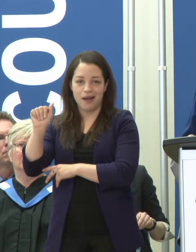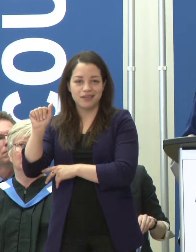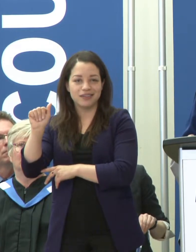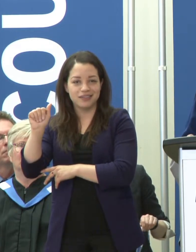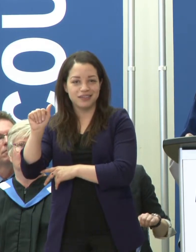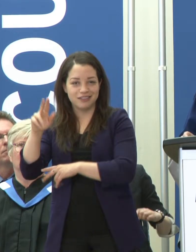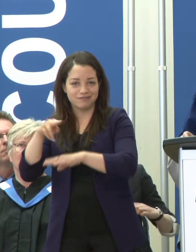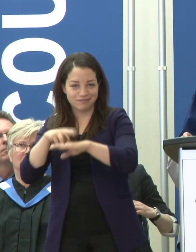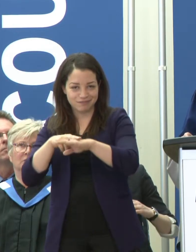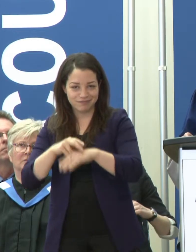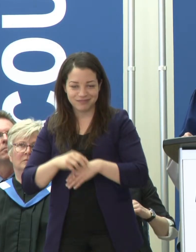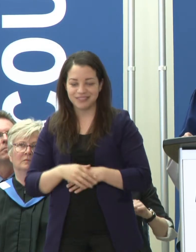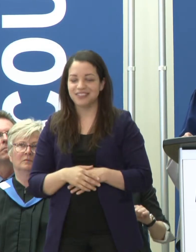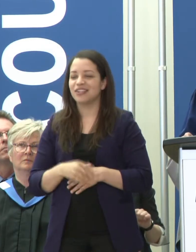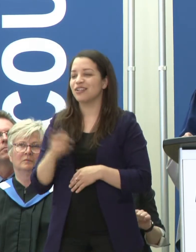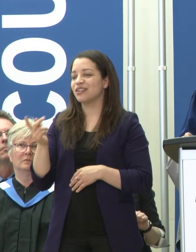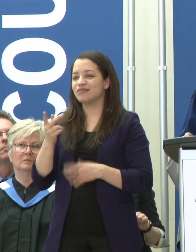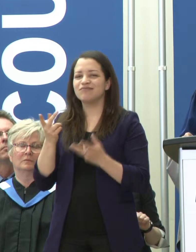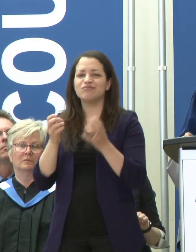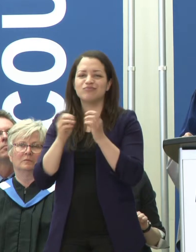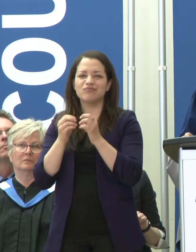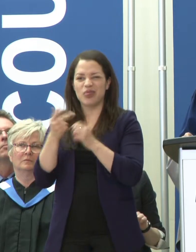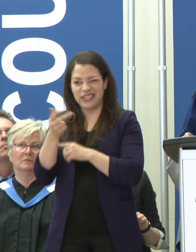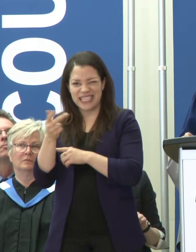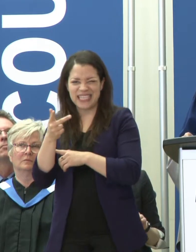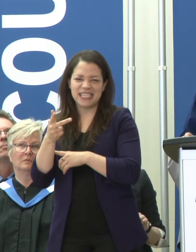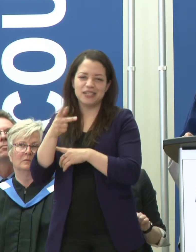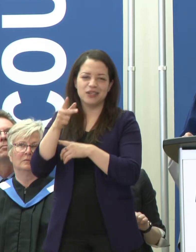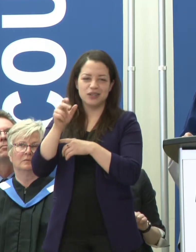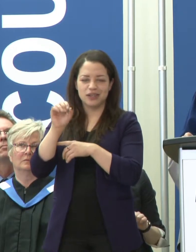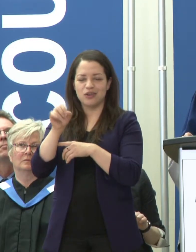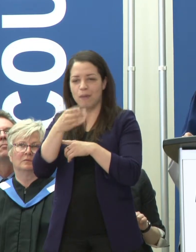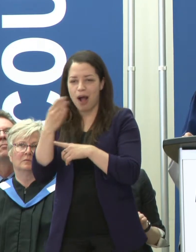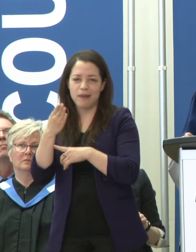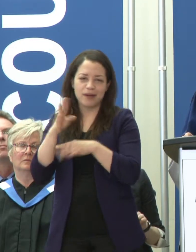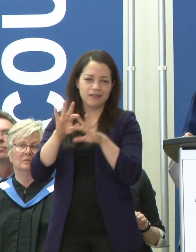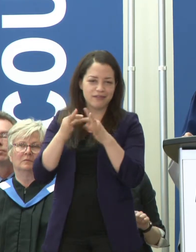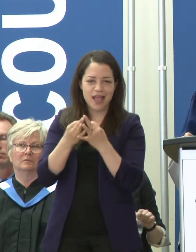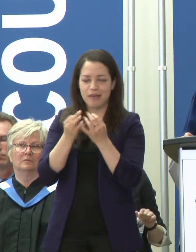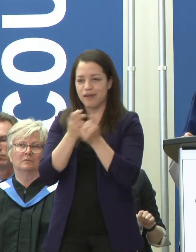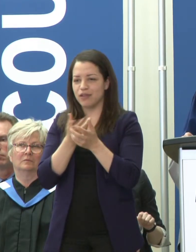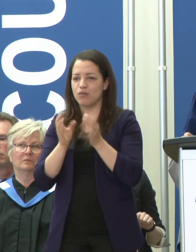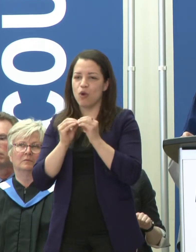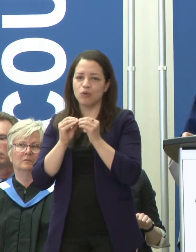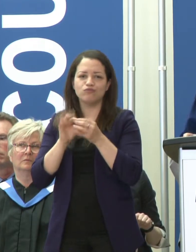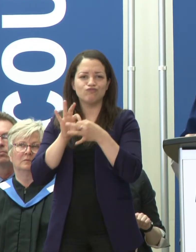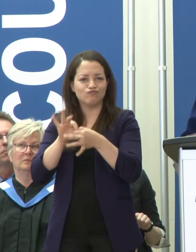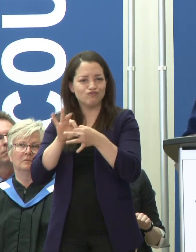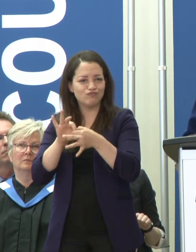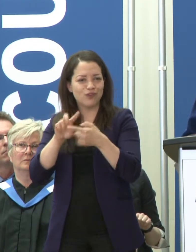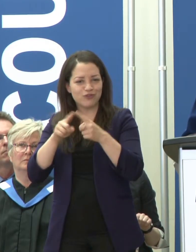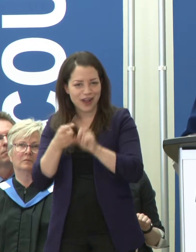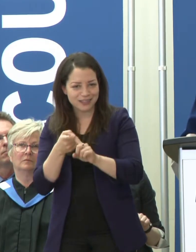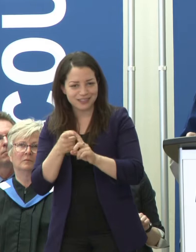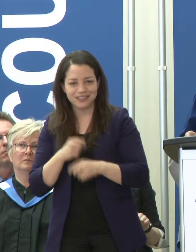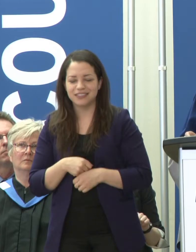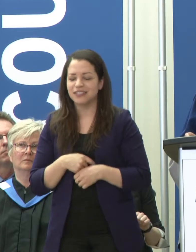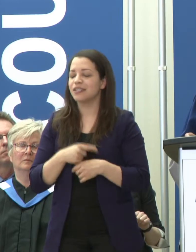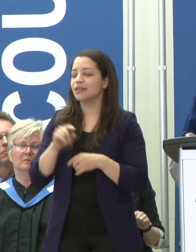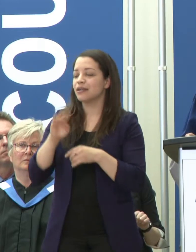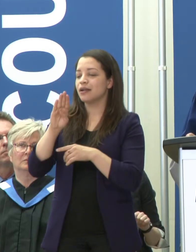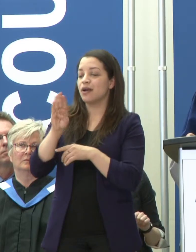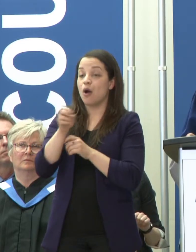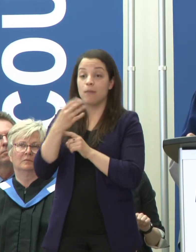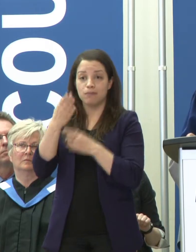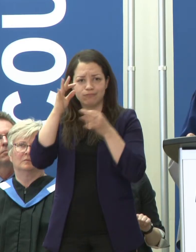Valerie became very close friends with the Obamas. And when Barack decided to run for president back in 2008, he asked